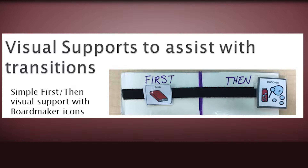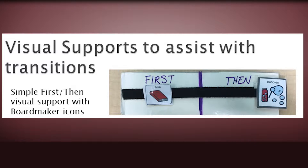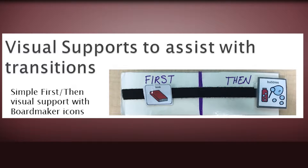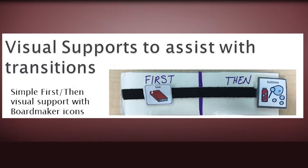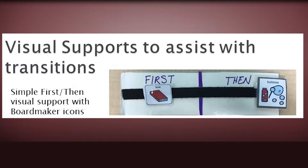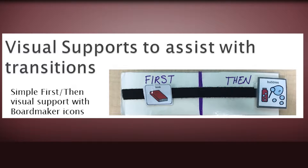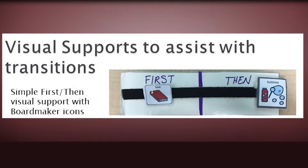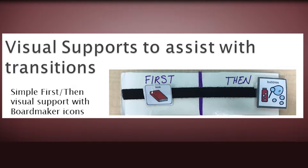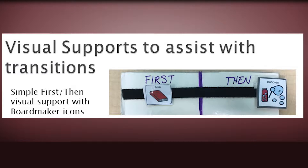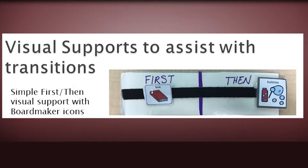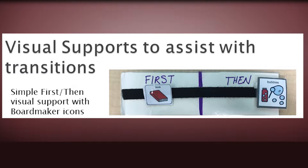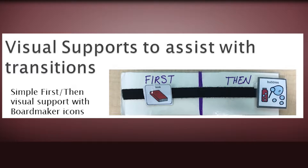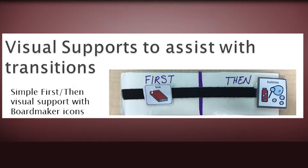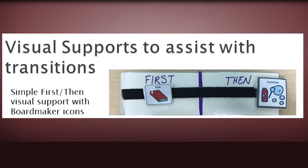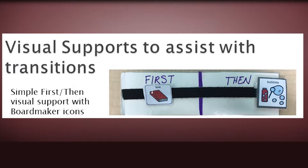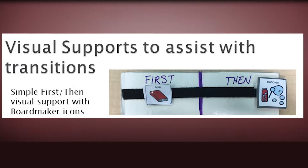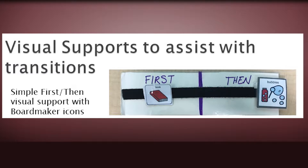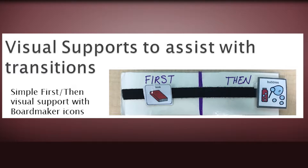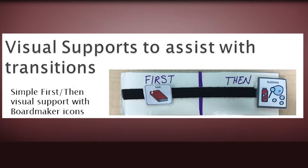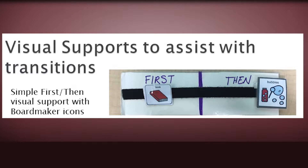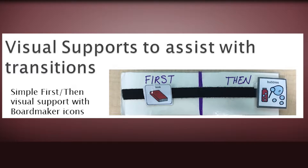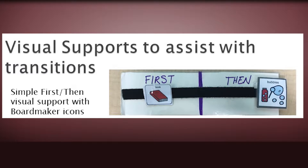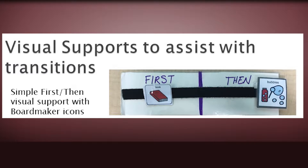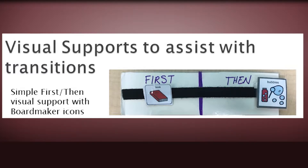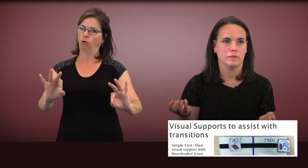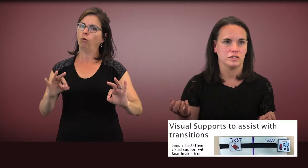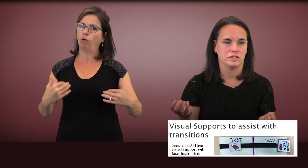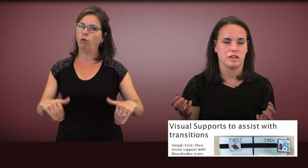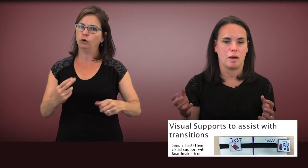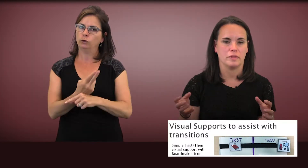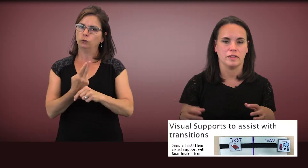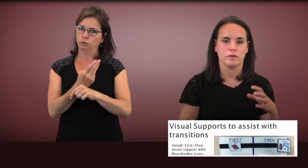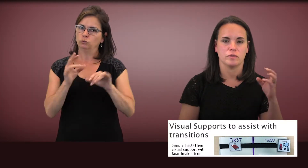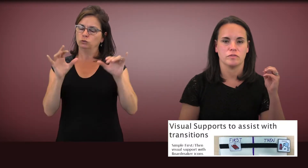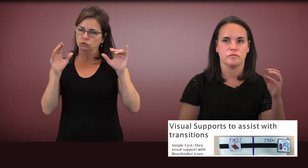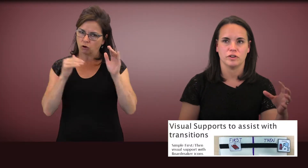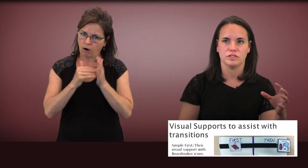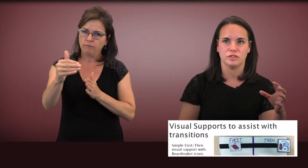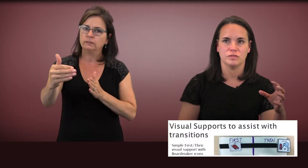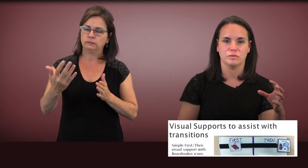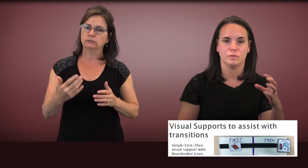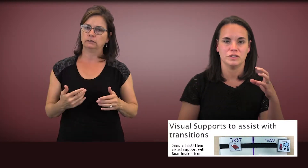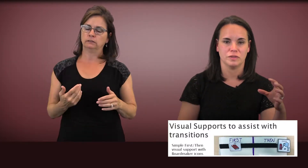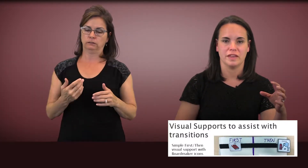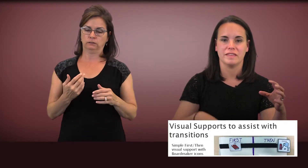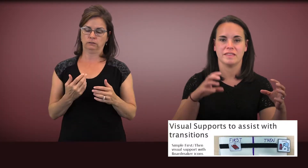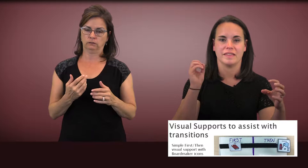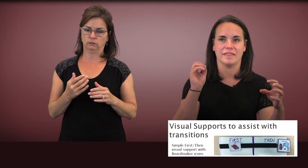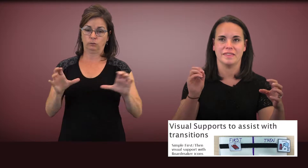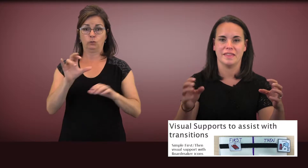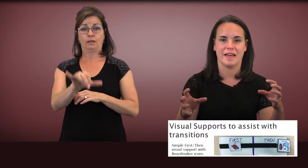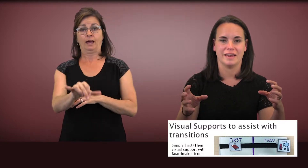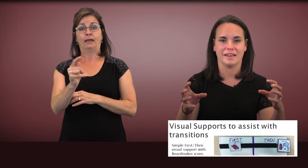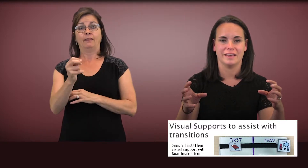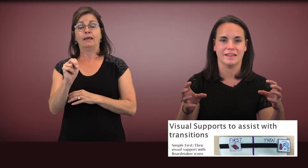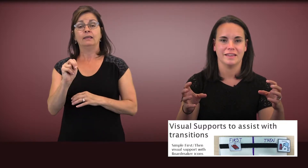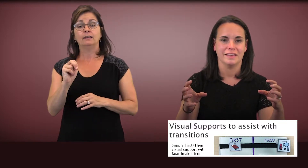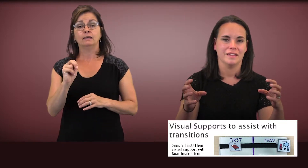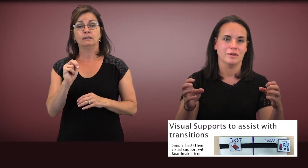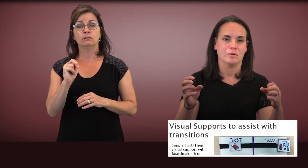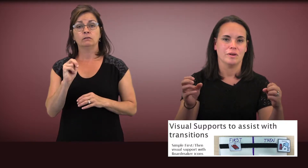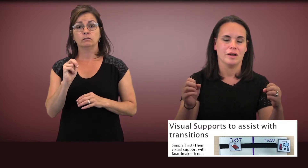First is a book icon. Under the column heading Then is a bubbles icon. Which is a commonly used, first we do this, and